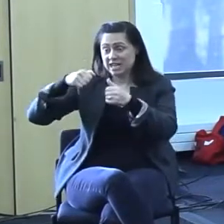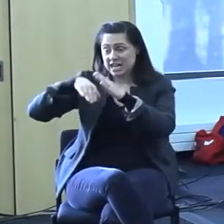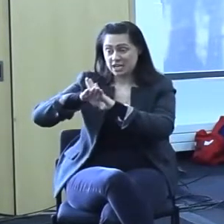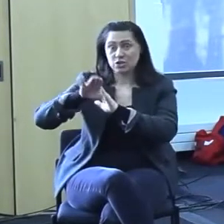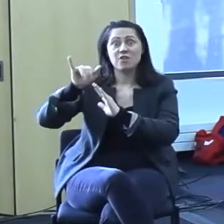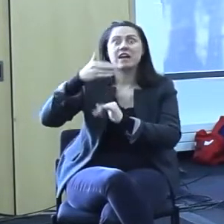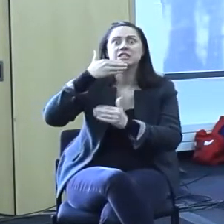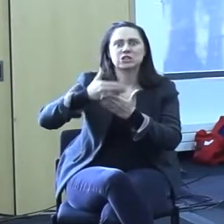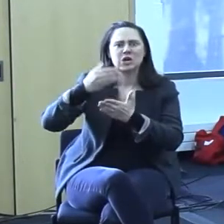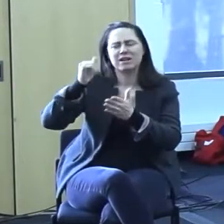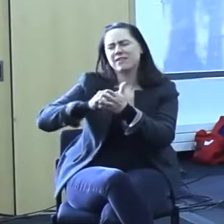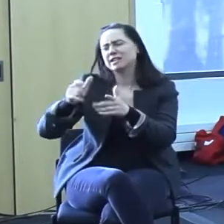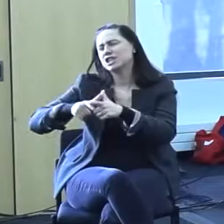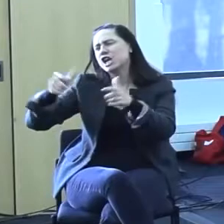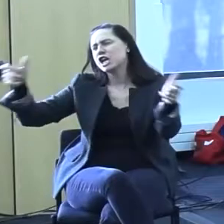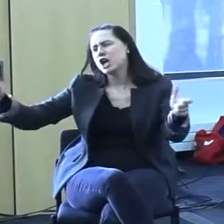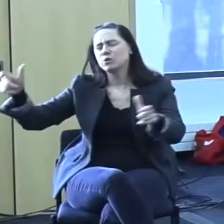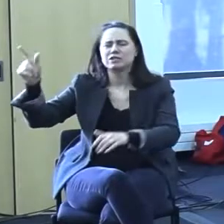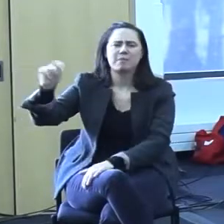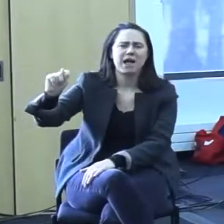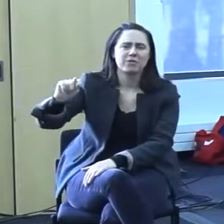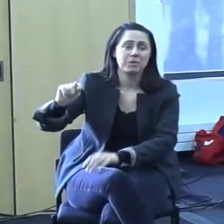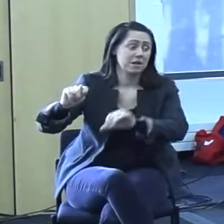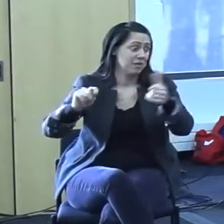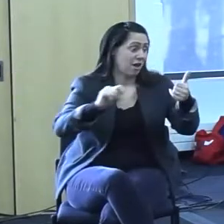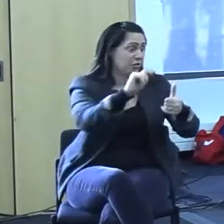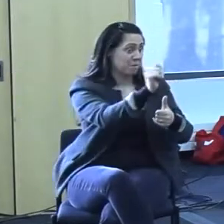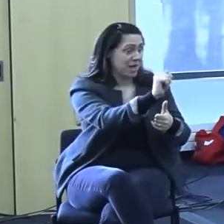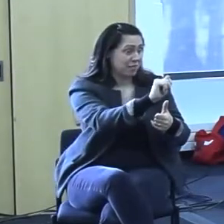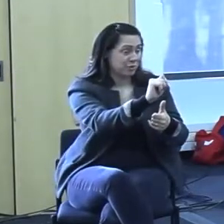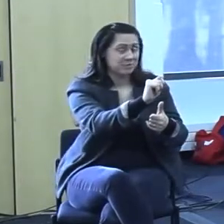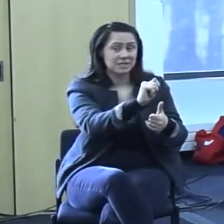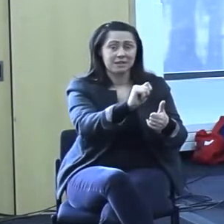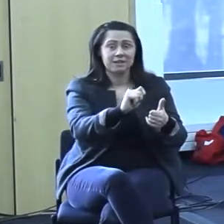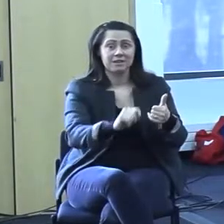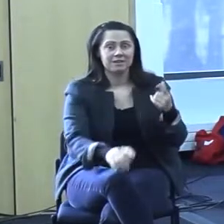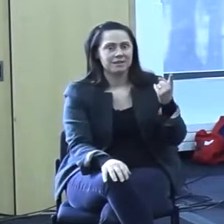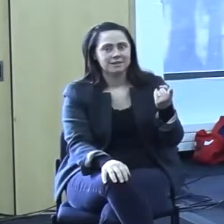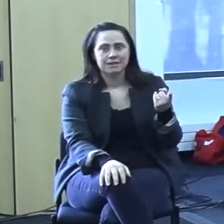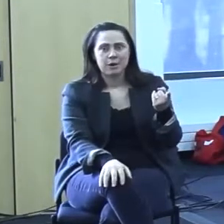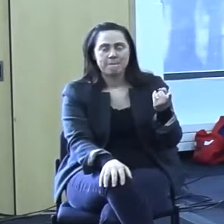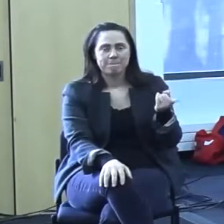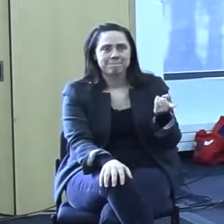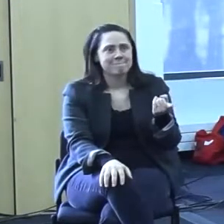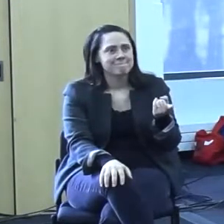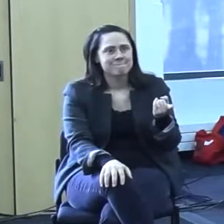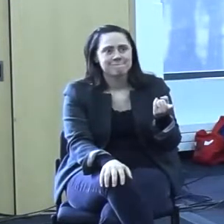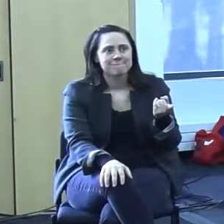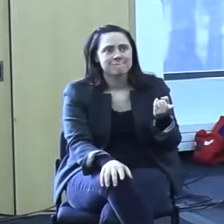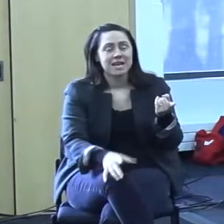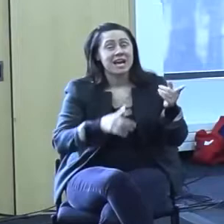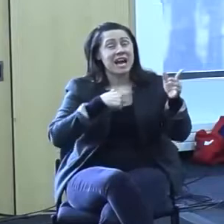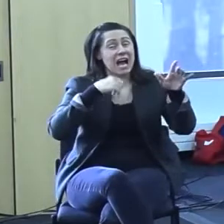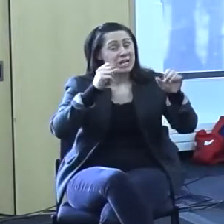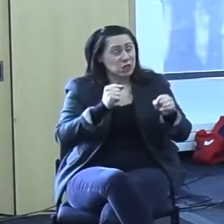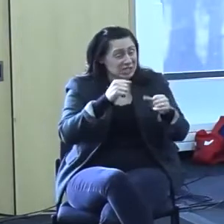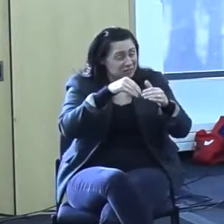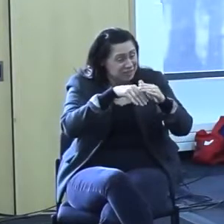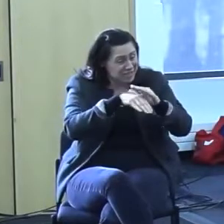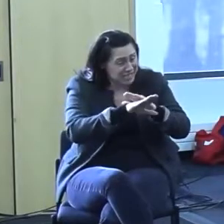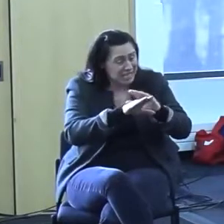because that's a huge bathroom. The other bathrooms, um, I could fit in,